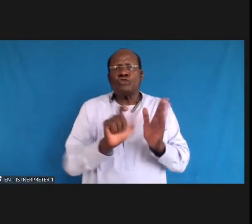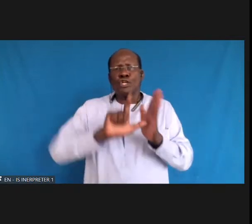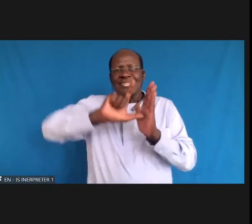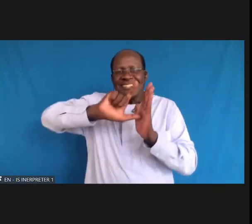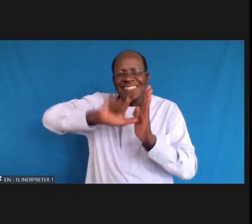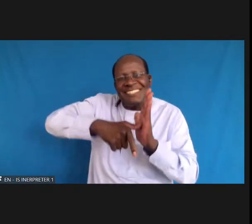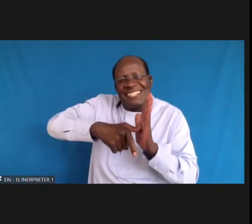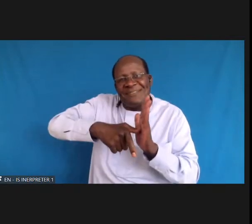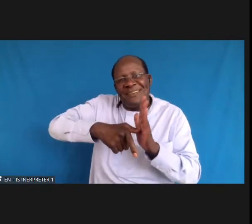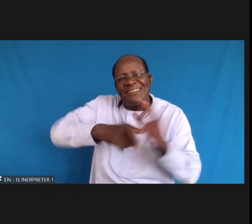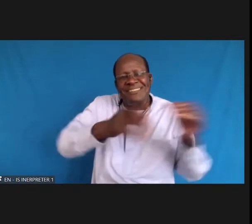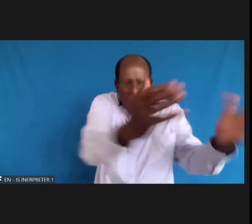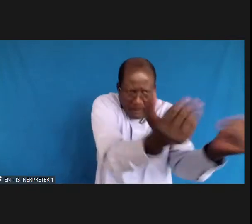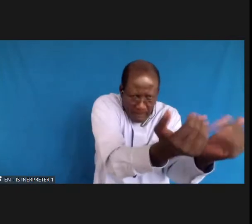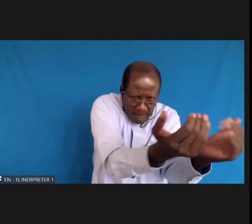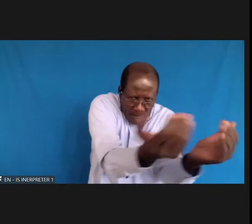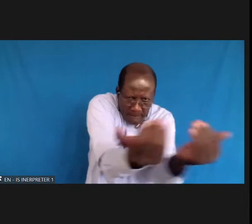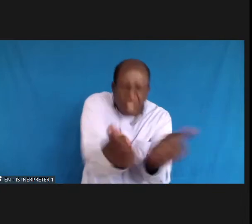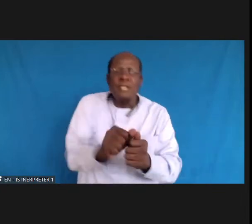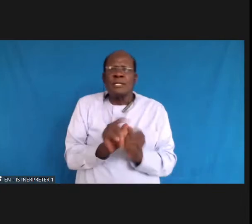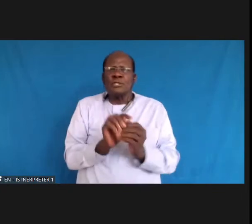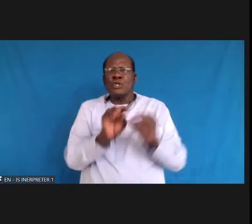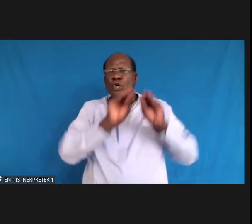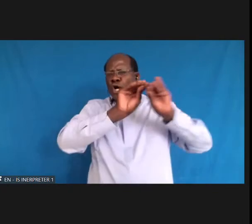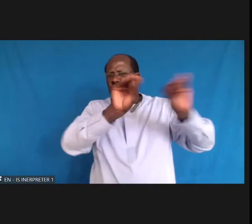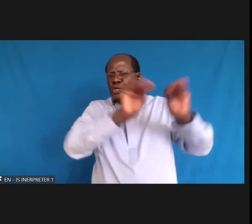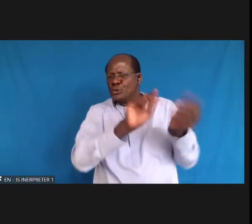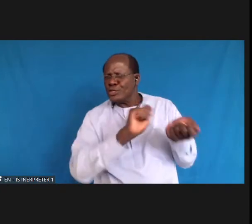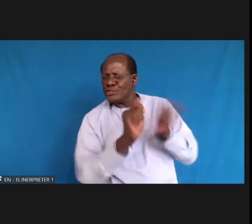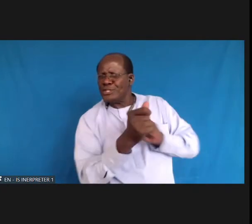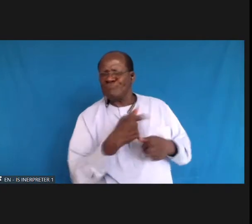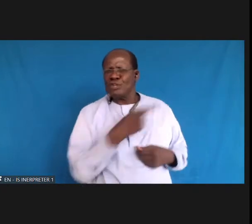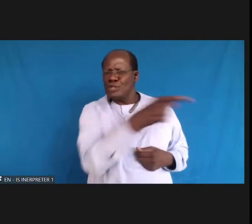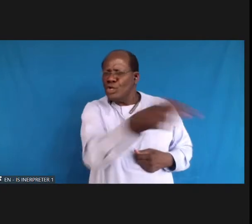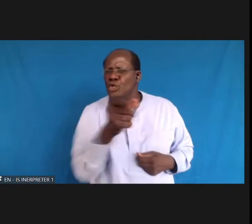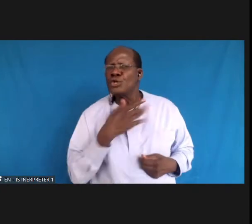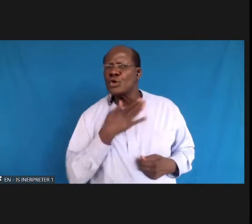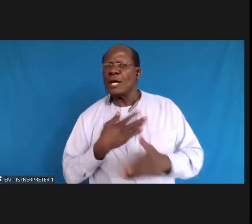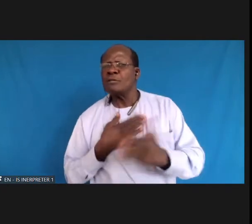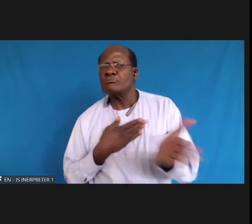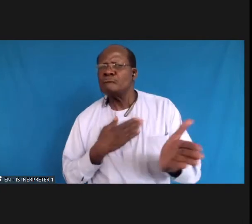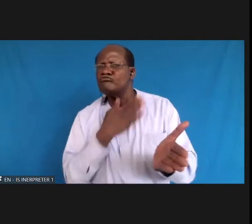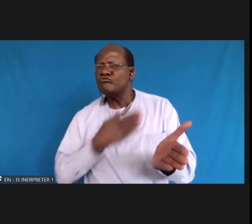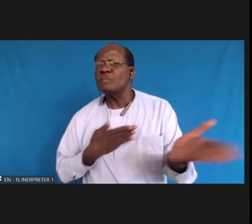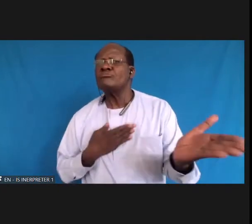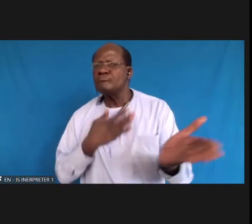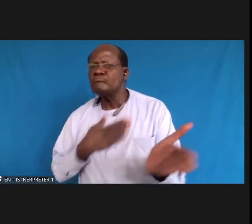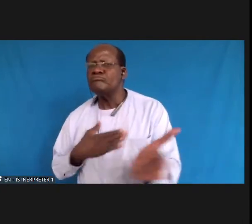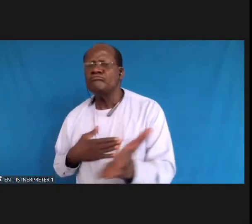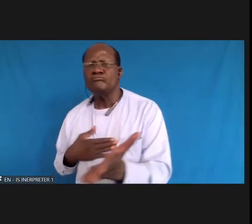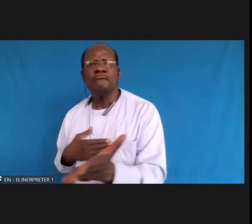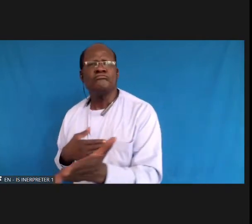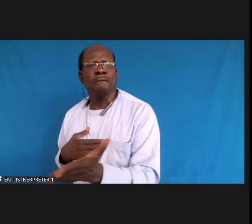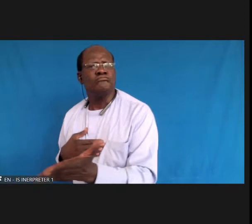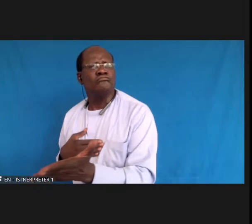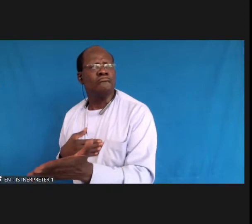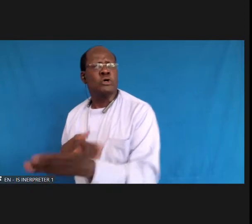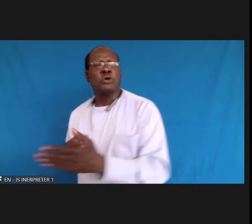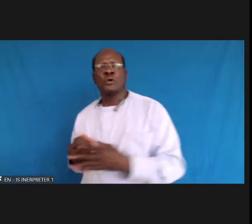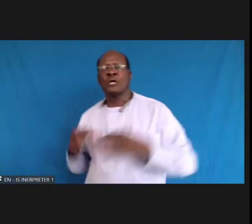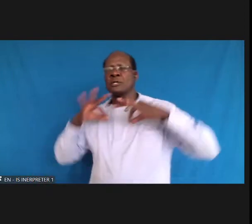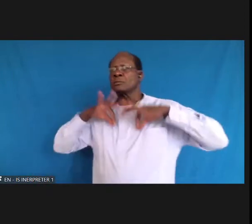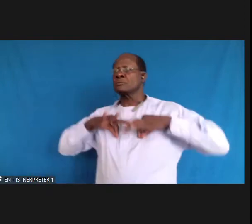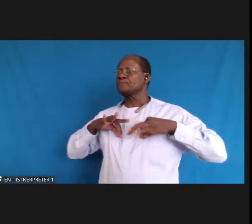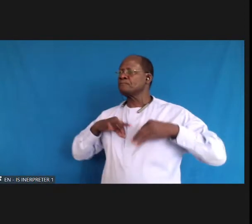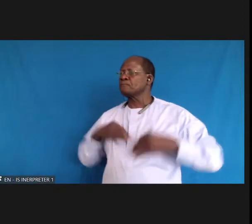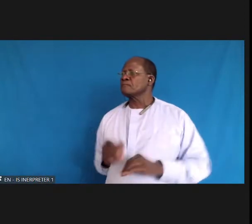about transforming education, what exactly do they want? Because we're not just sitting in our offices to say, oh, I think